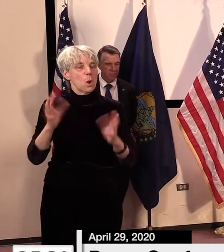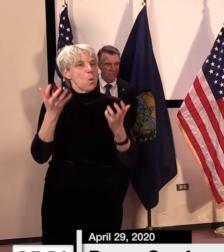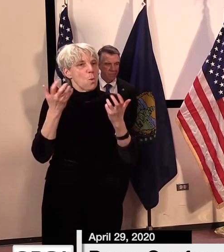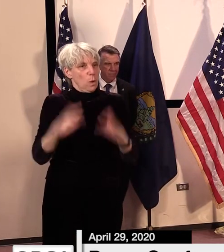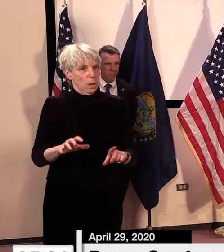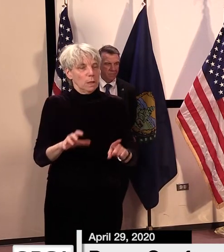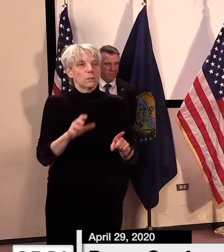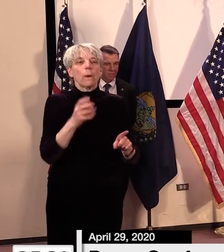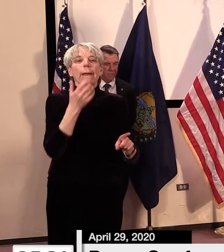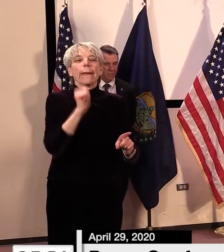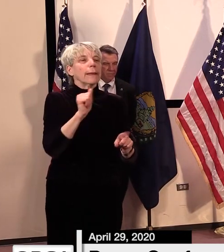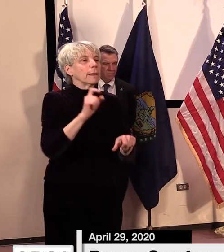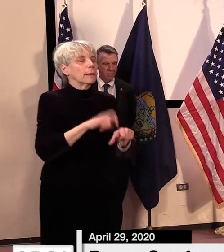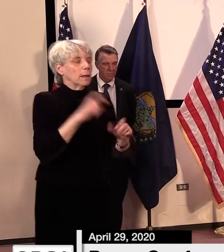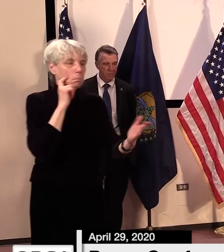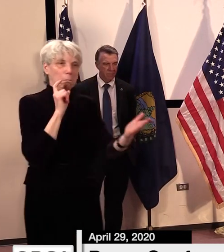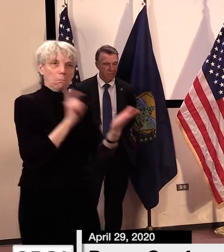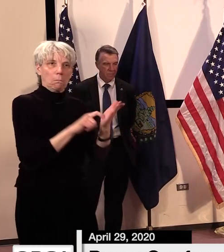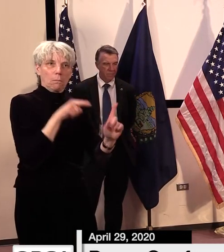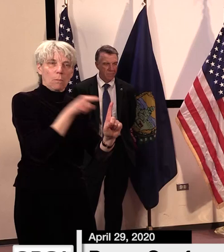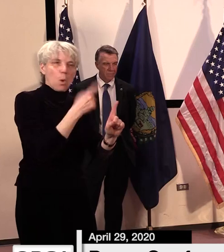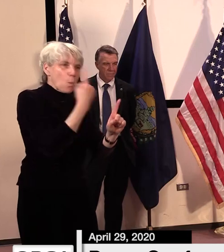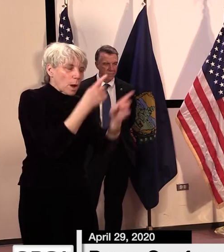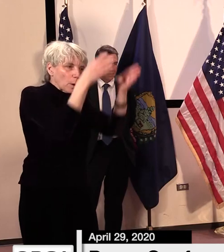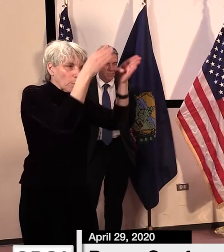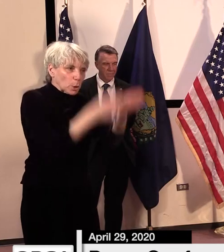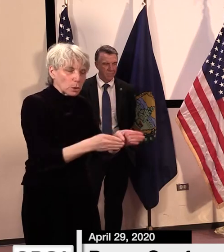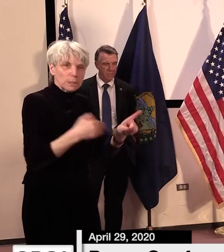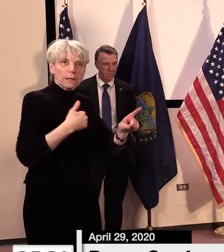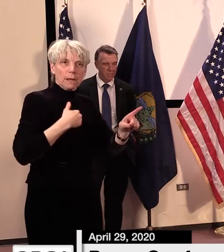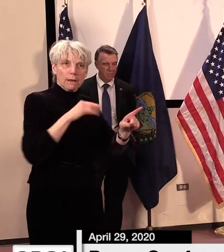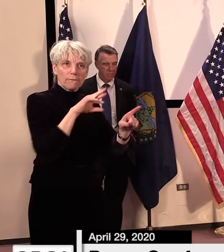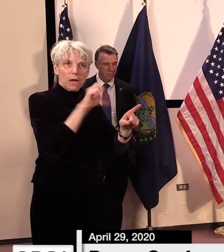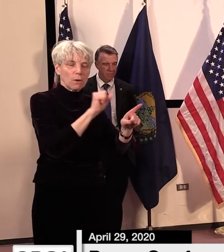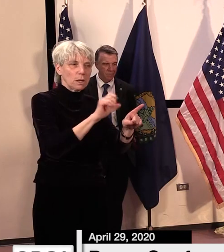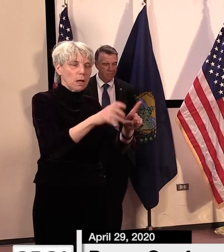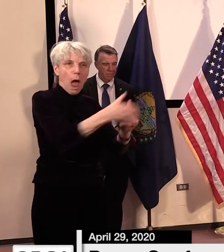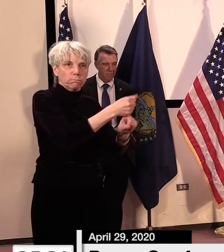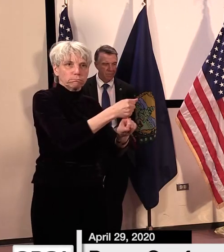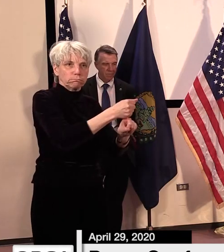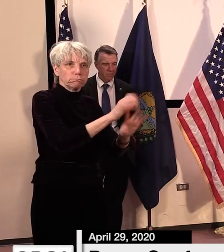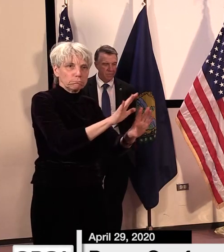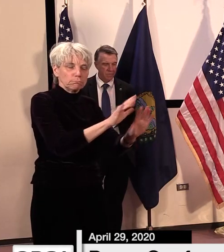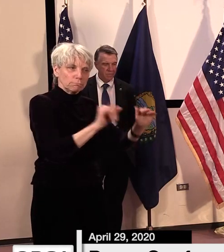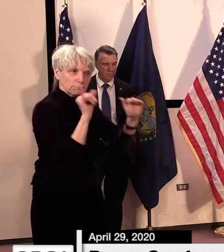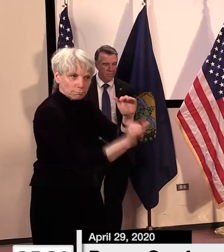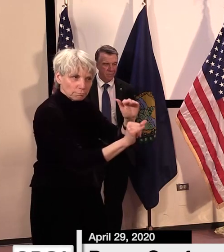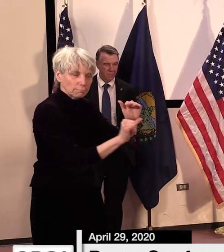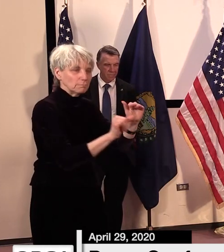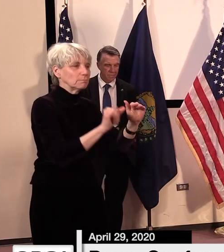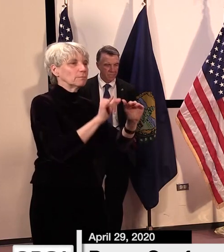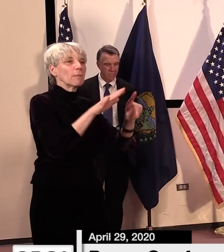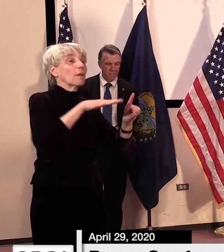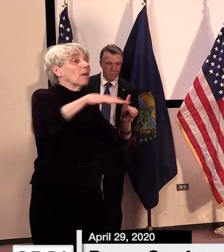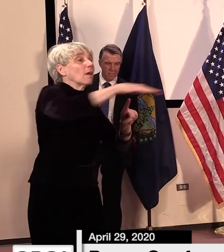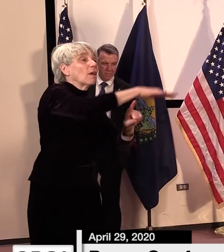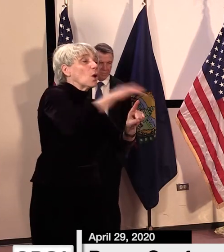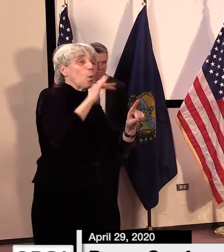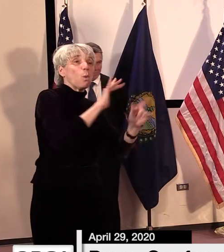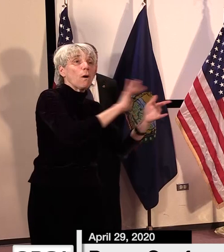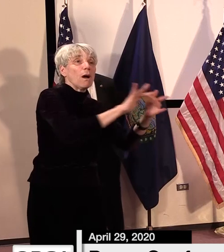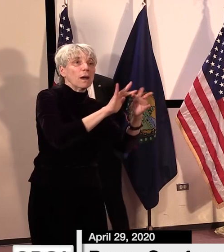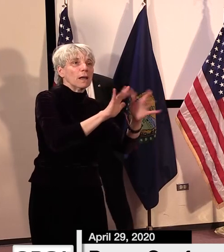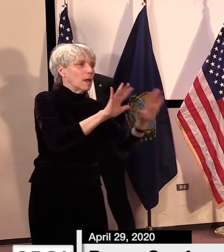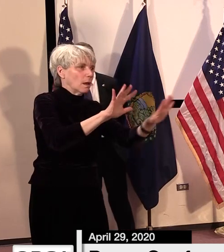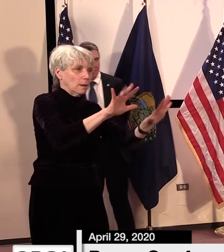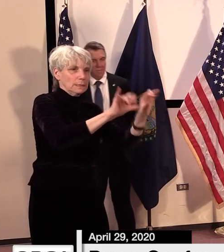is discovered, we try to put it out and contain it and make sure that as few Vermonters